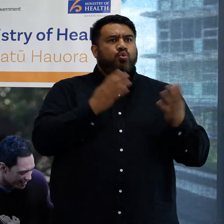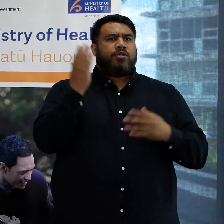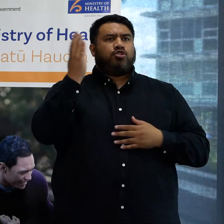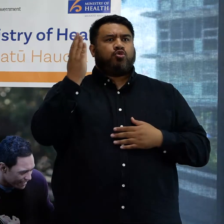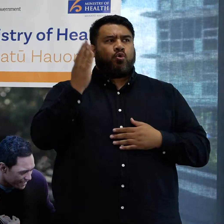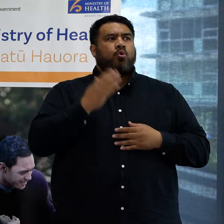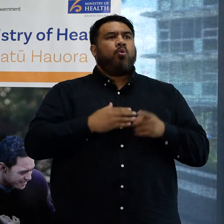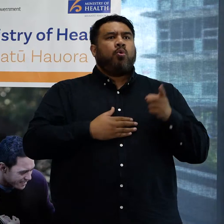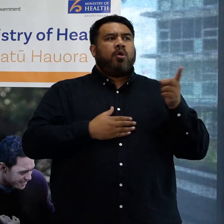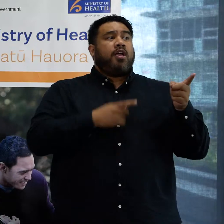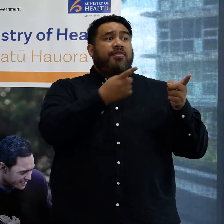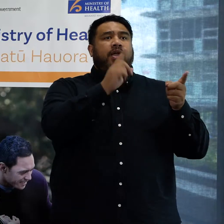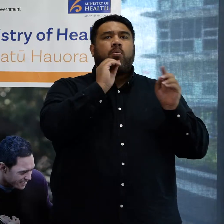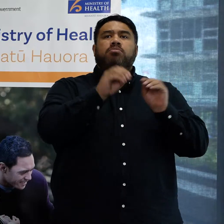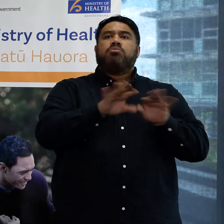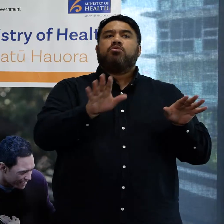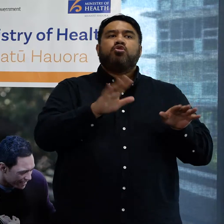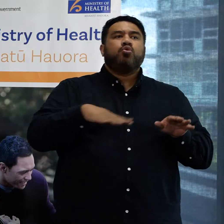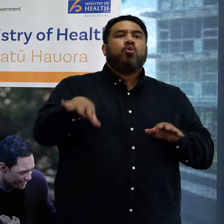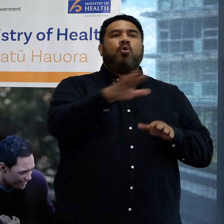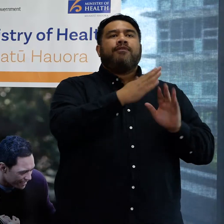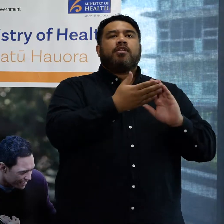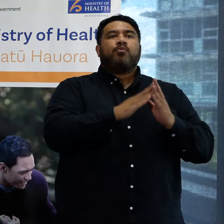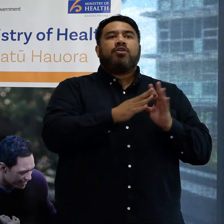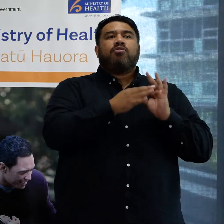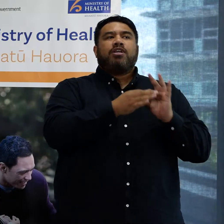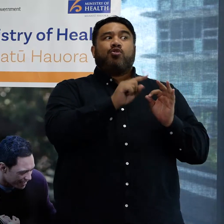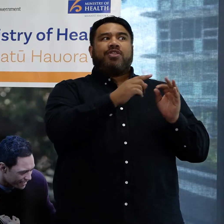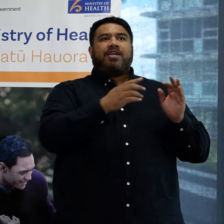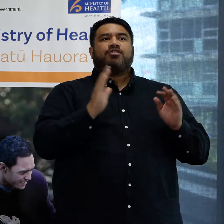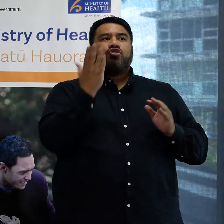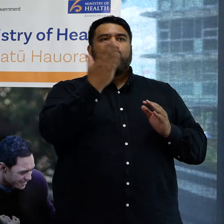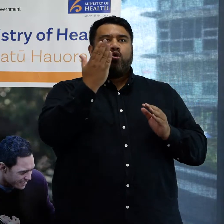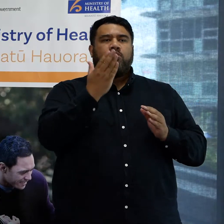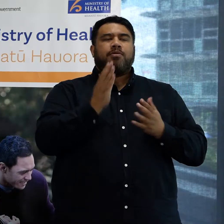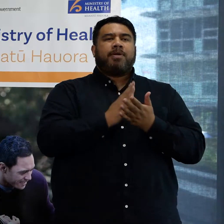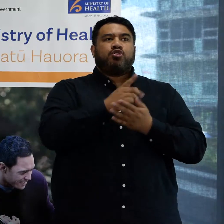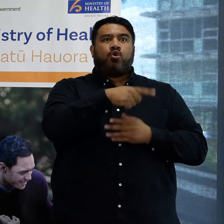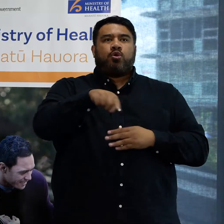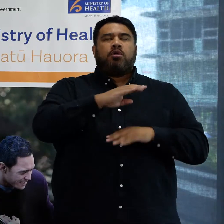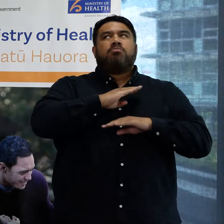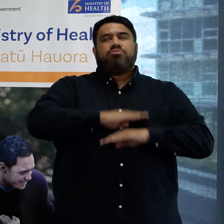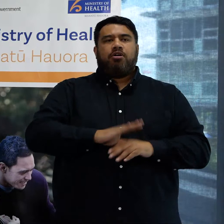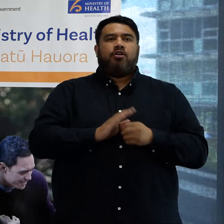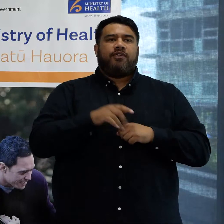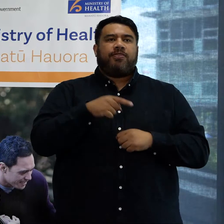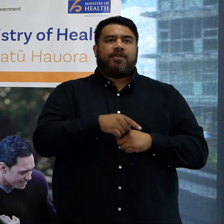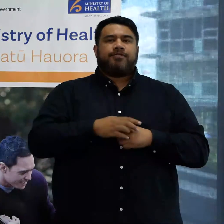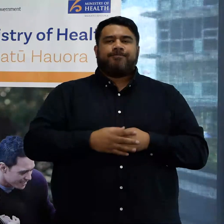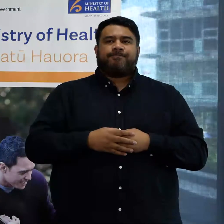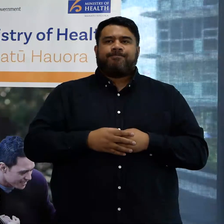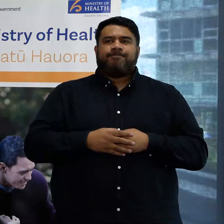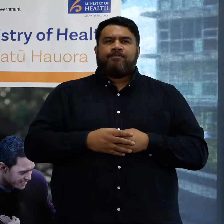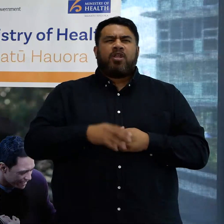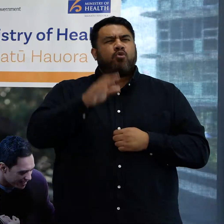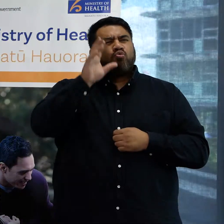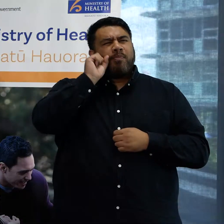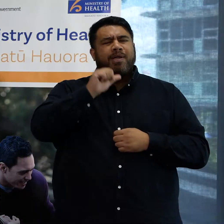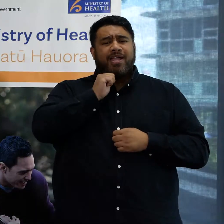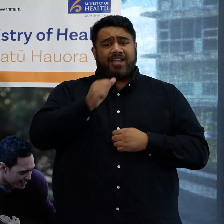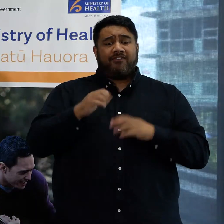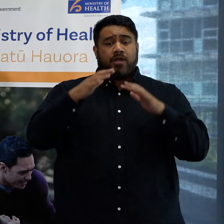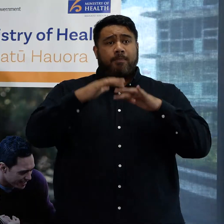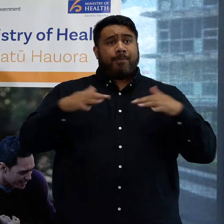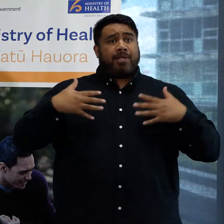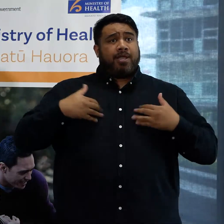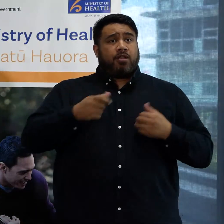passed on to the college community just as part of our reassurance today. Just generally, if you are contacted by public health staff,